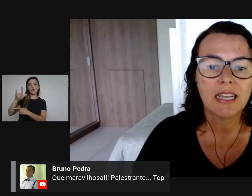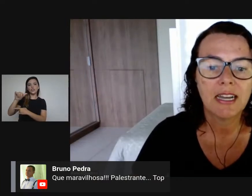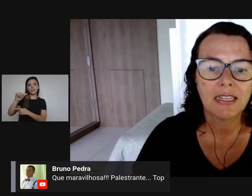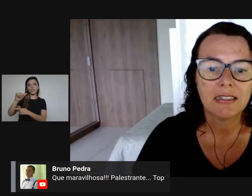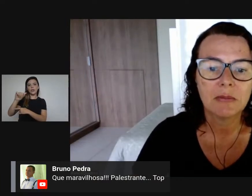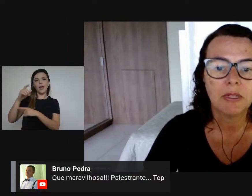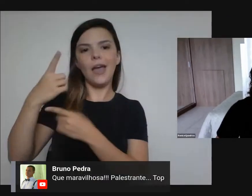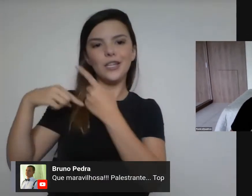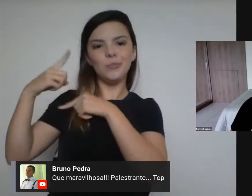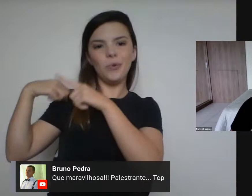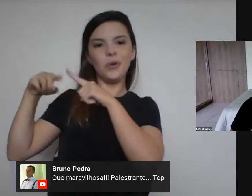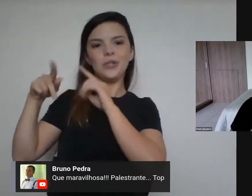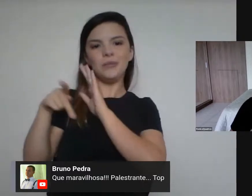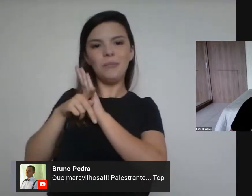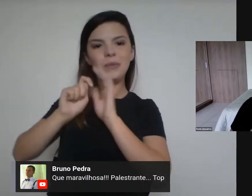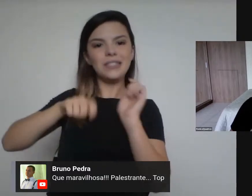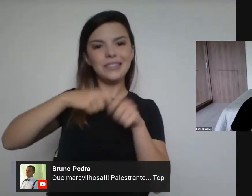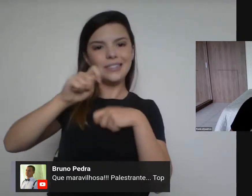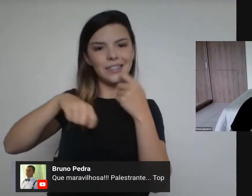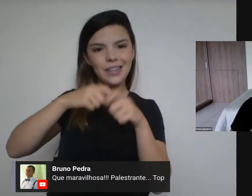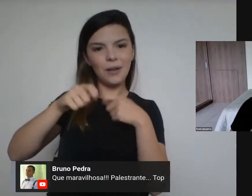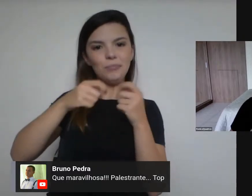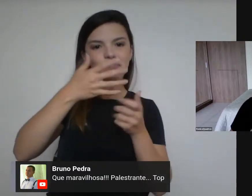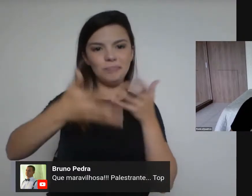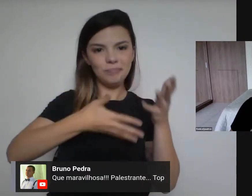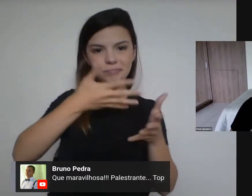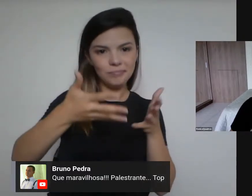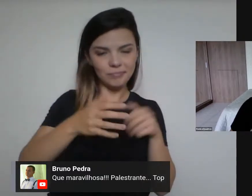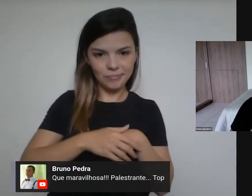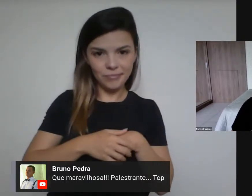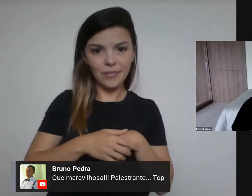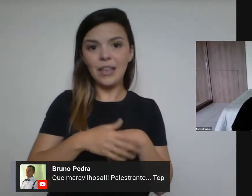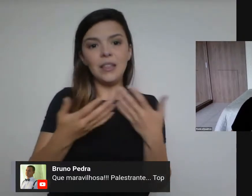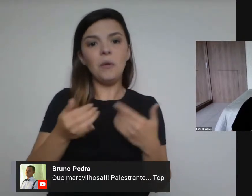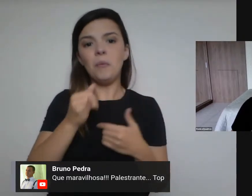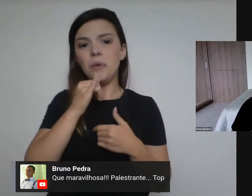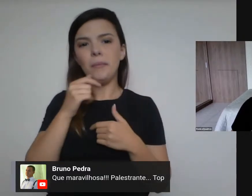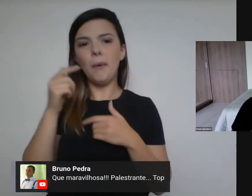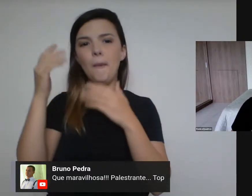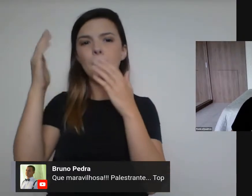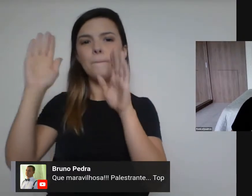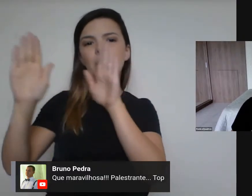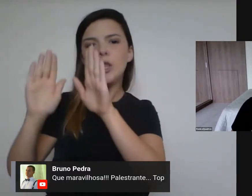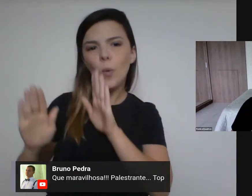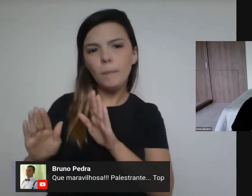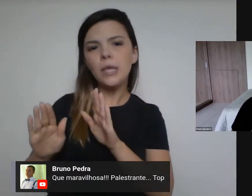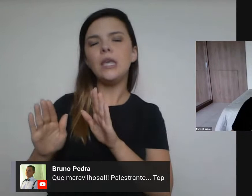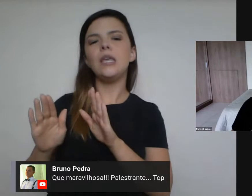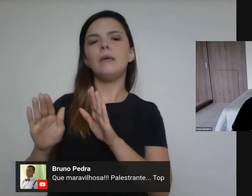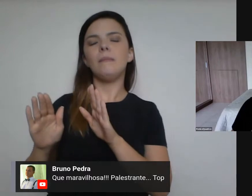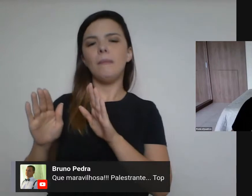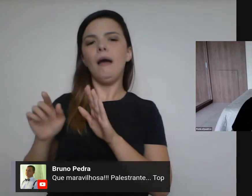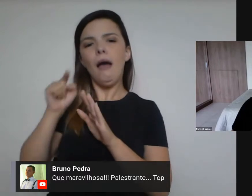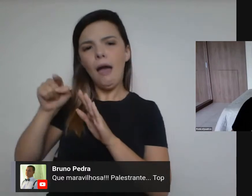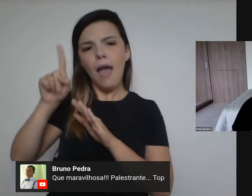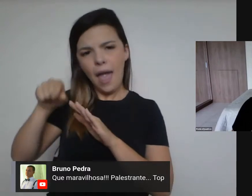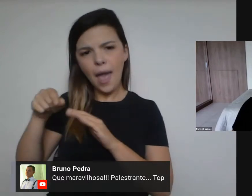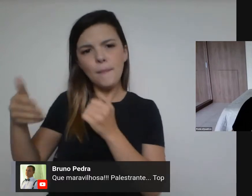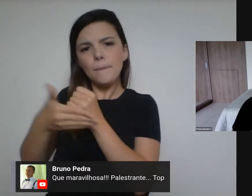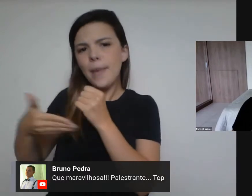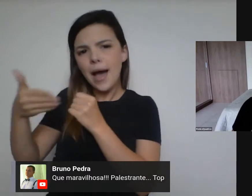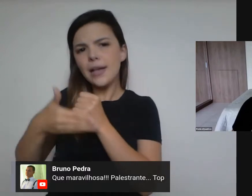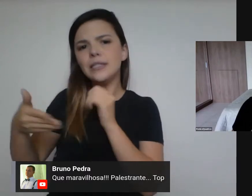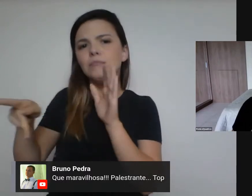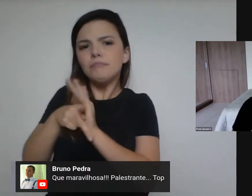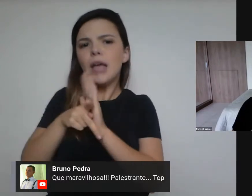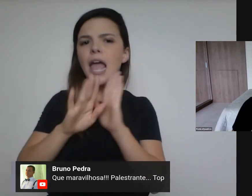linguistic signs, but we could not find in pantomime the basis of the evolution of the visual, gestual,